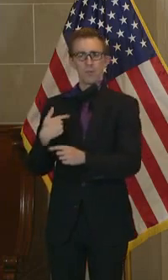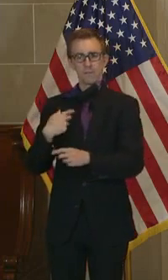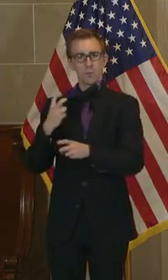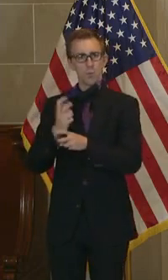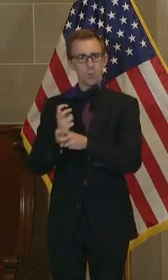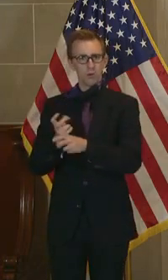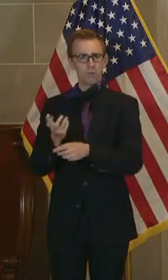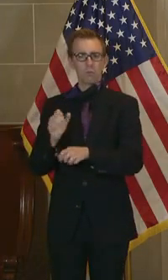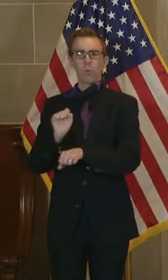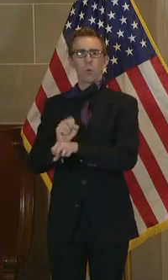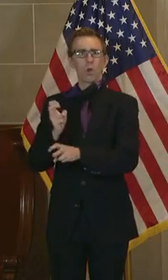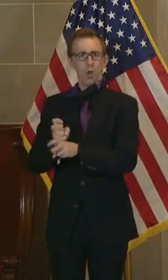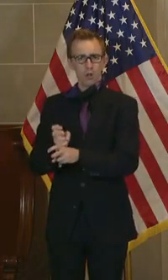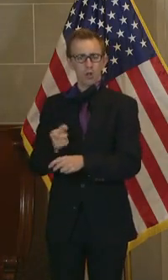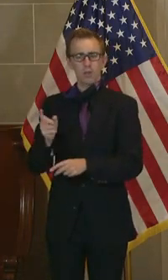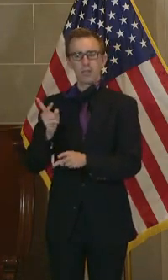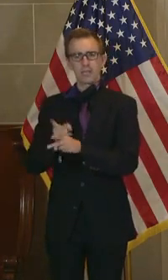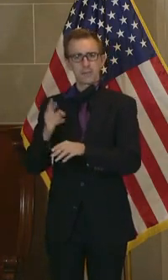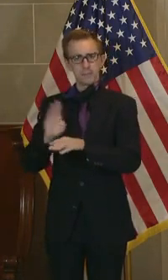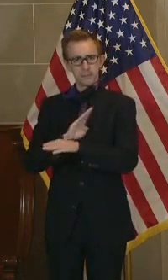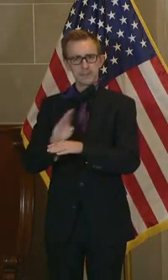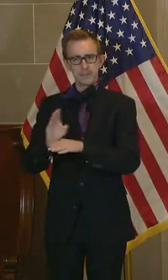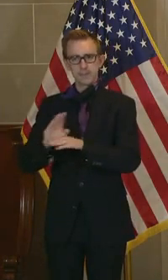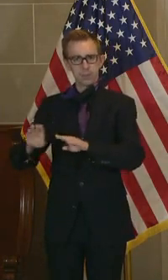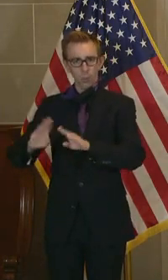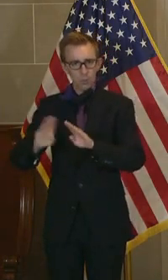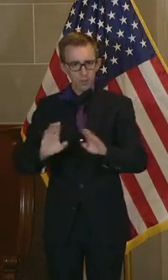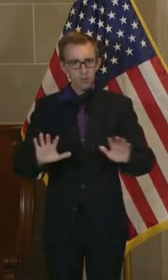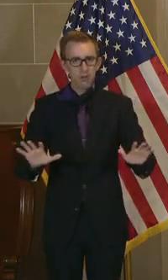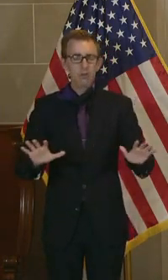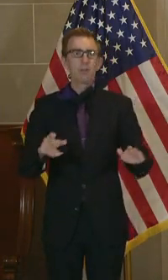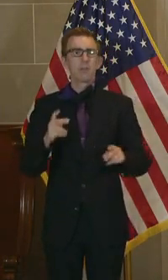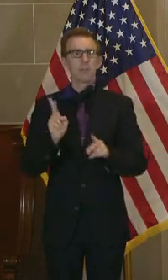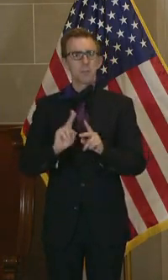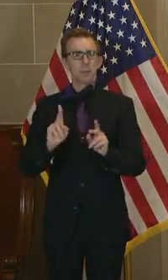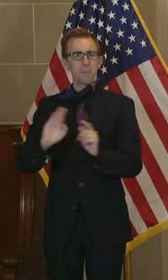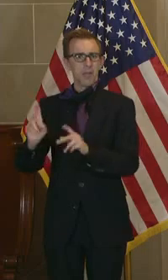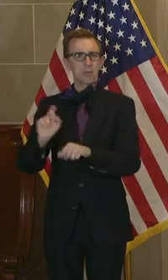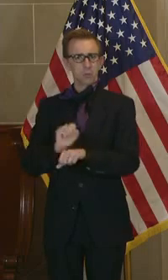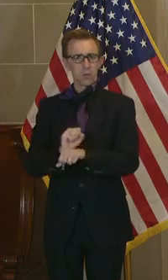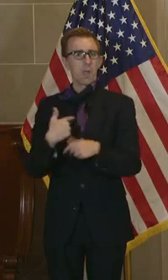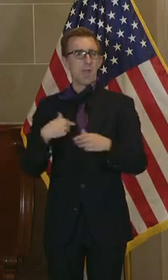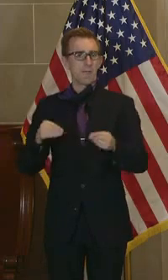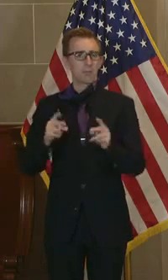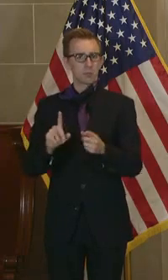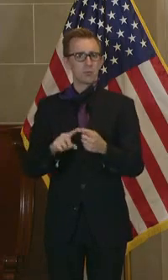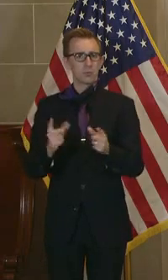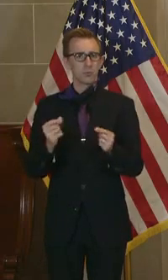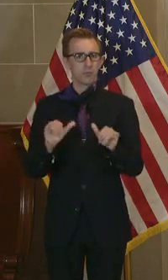I think if we keep business open, we get people back to work, I think we got the opportunity to do that.